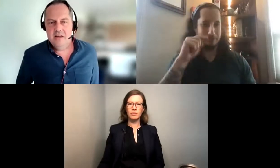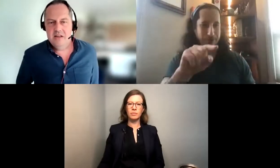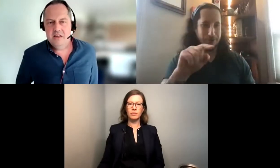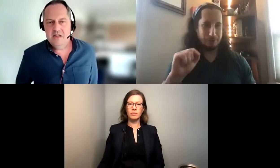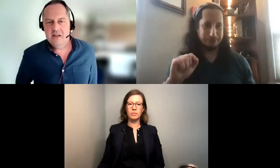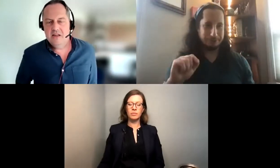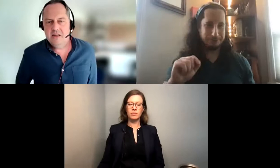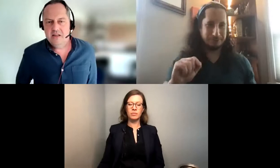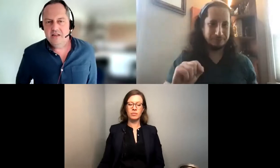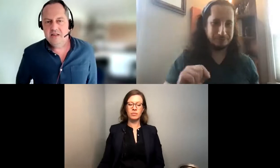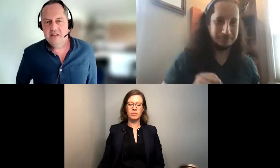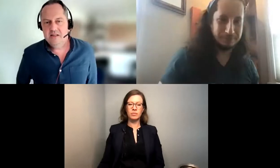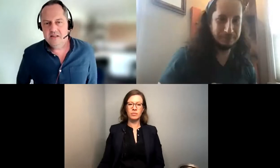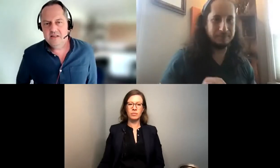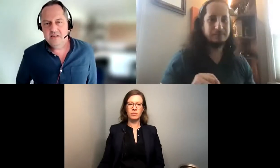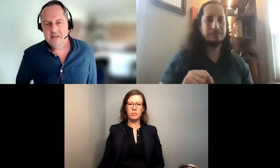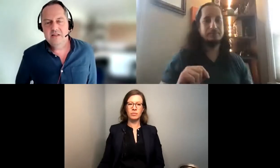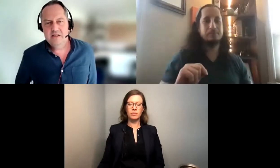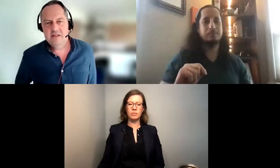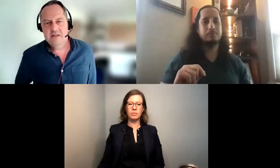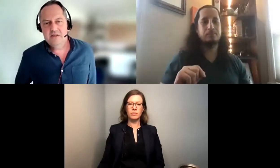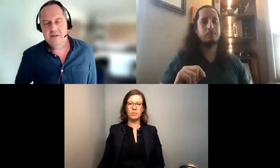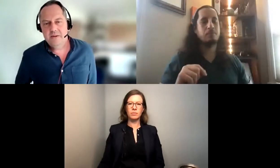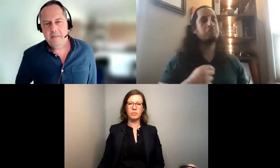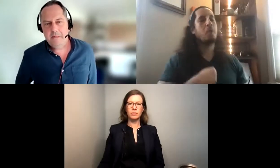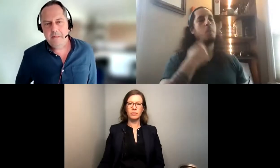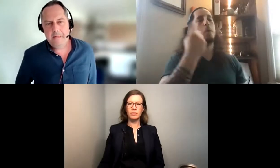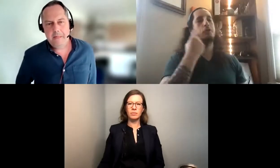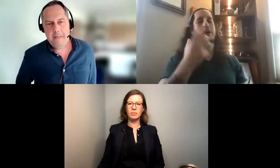So I'll start with the easier questions for you.